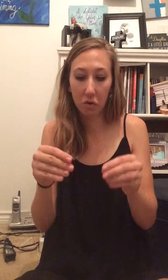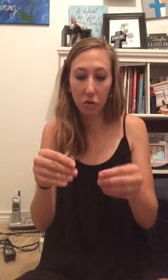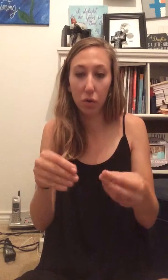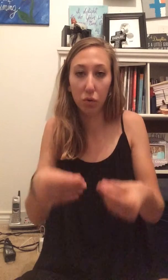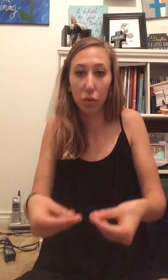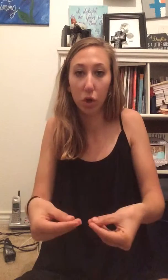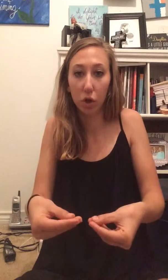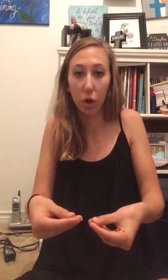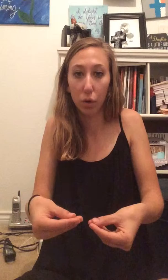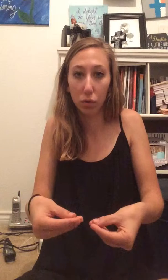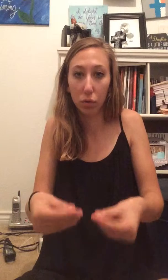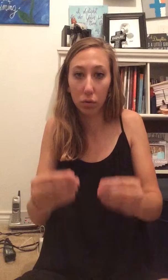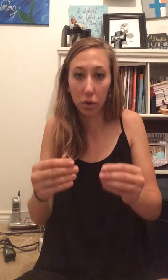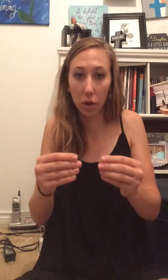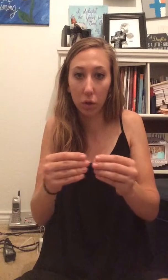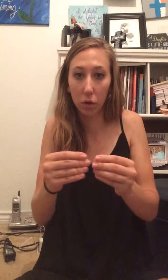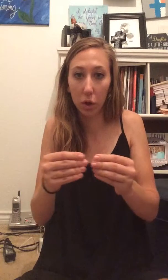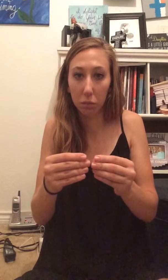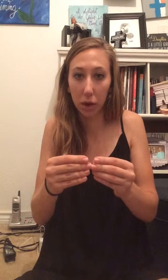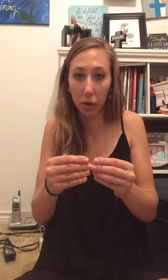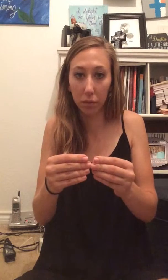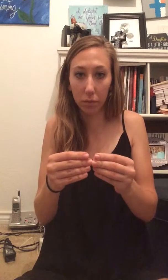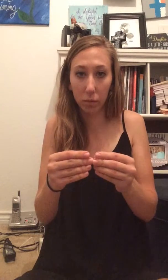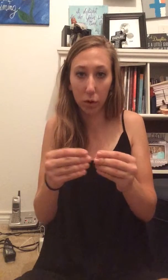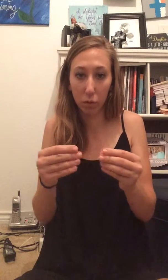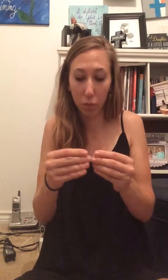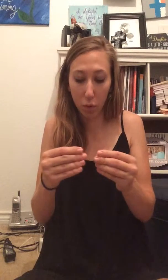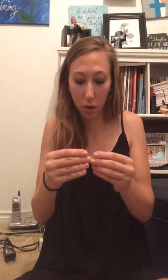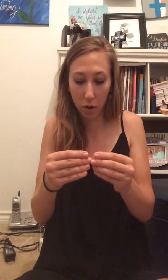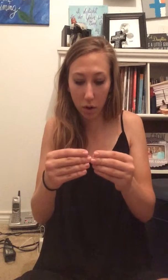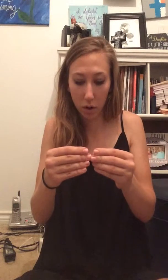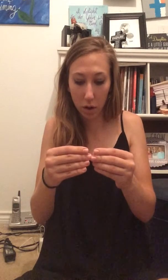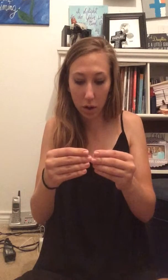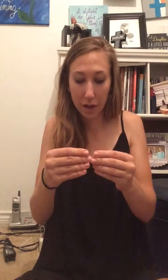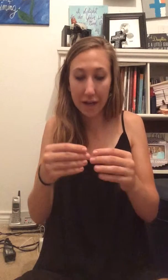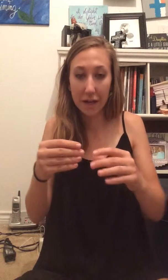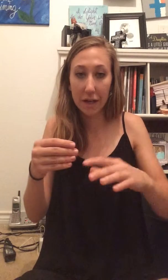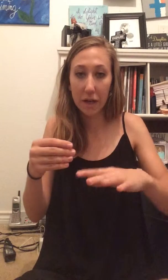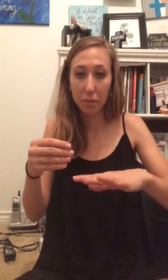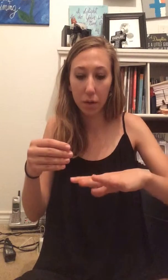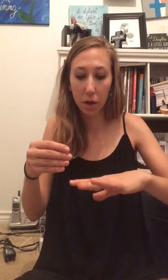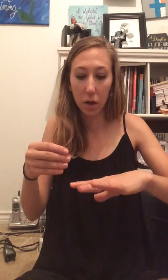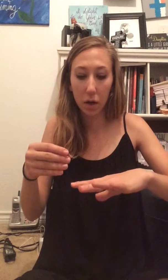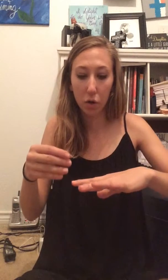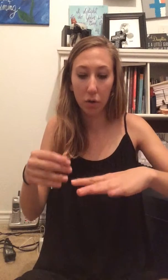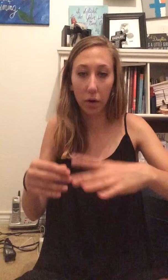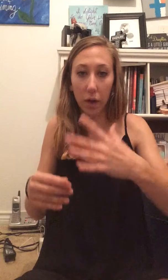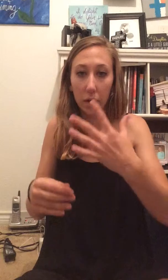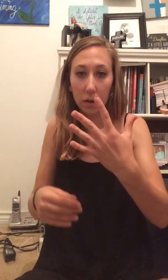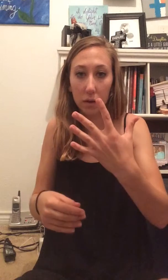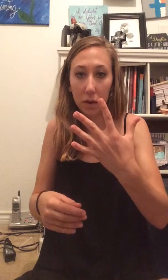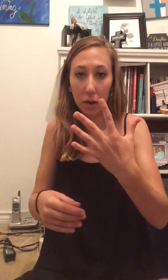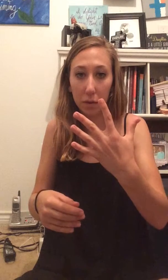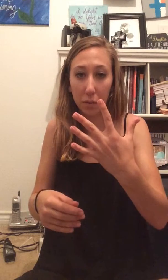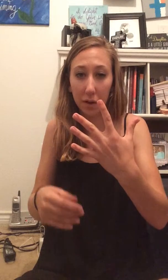You have two squished O's and you touch them together. So more deep. You have your hands kind of separated